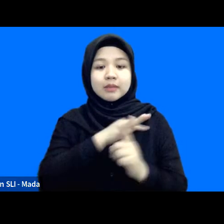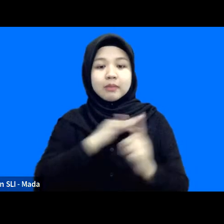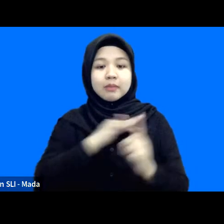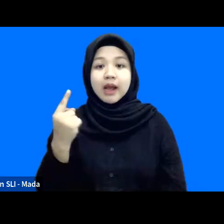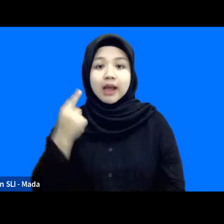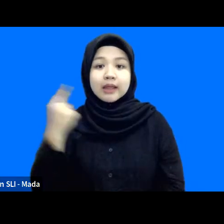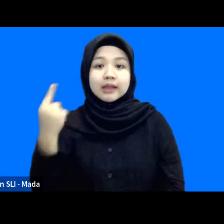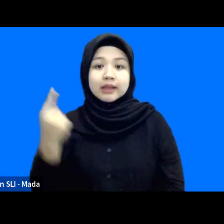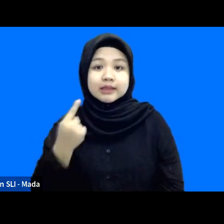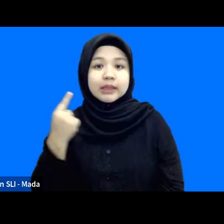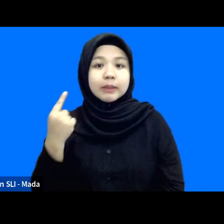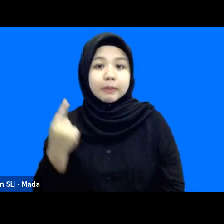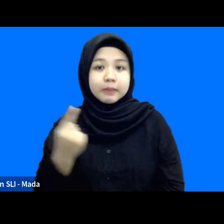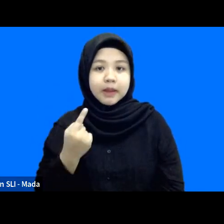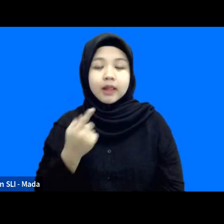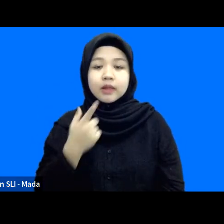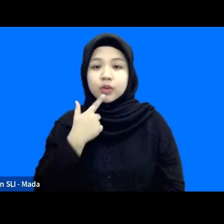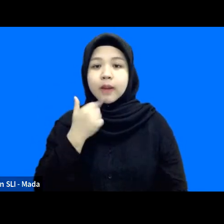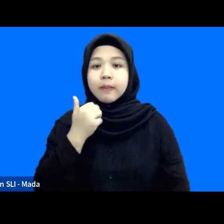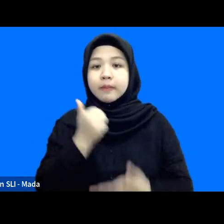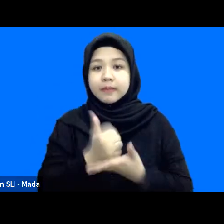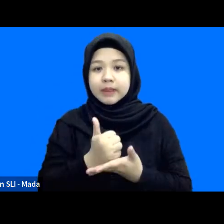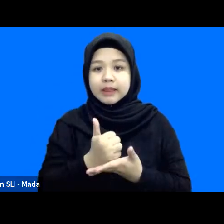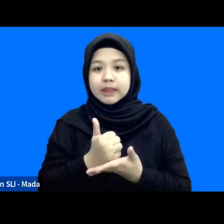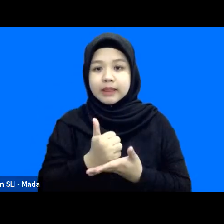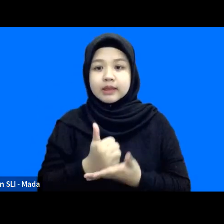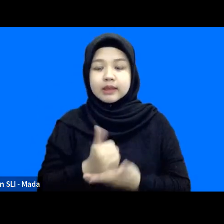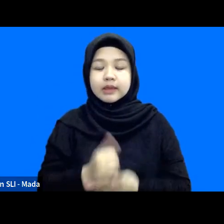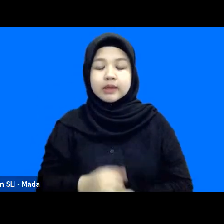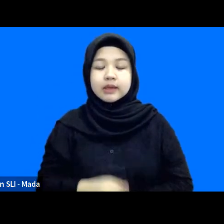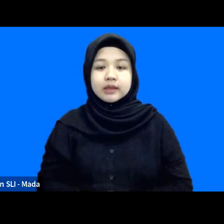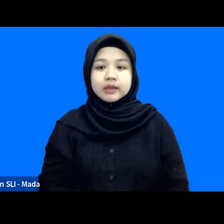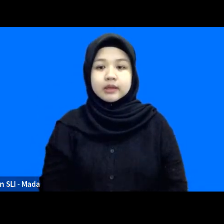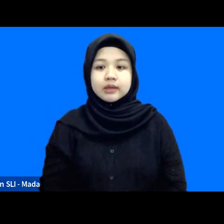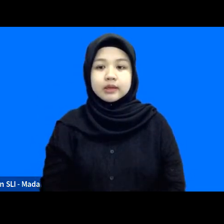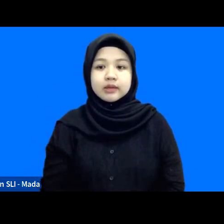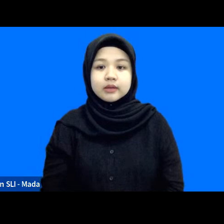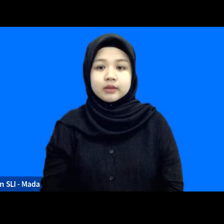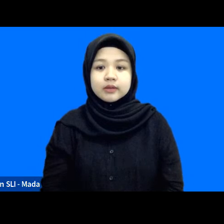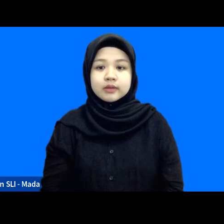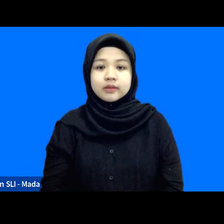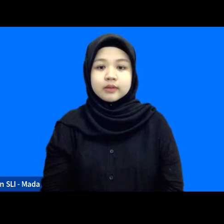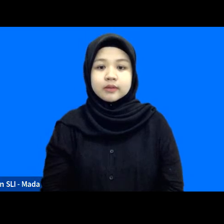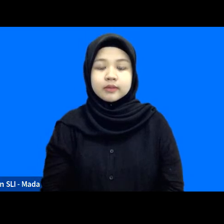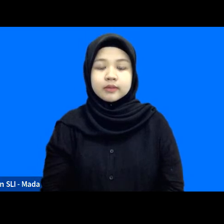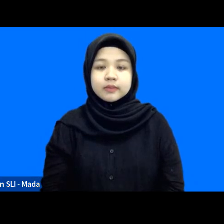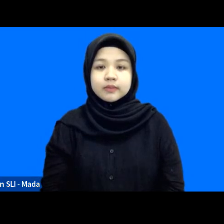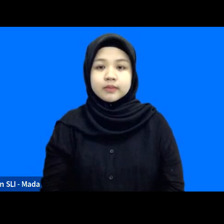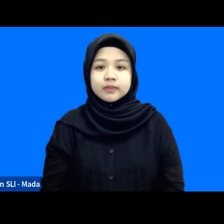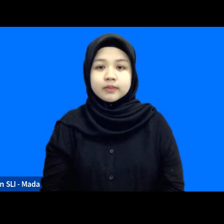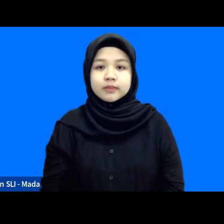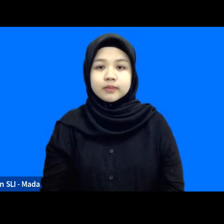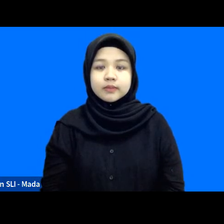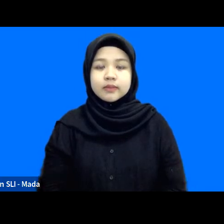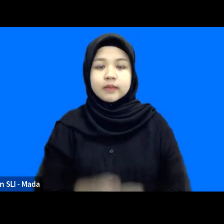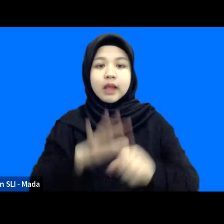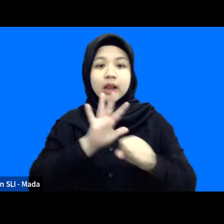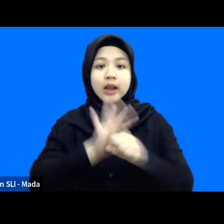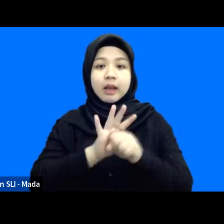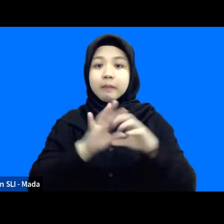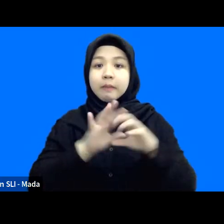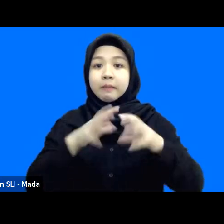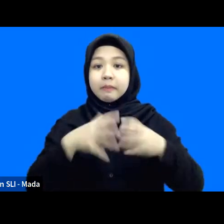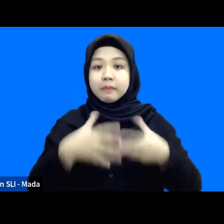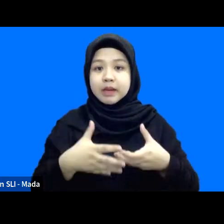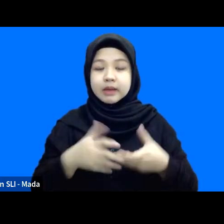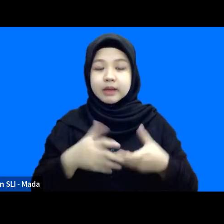during the pandemic, that one of the positive development was the solidarity among different